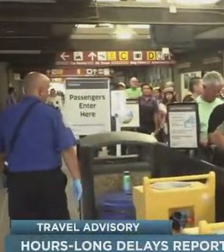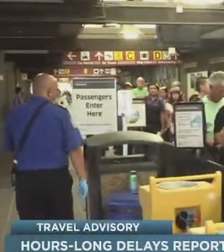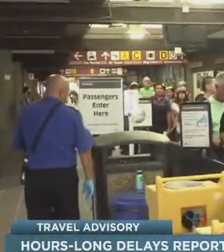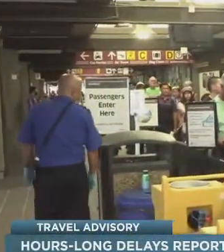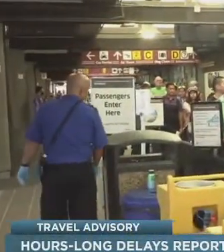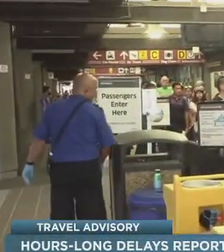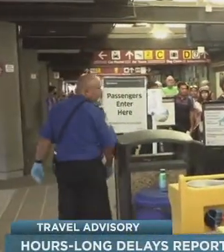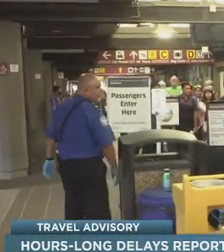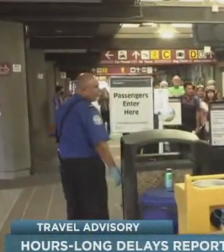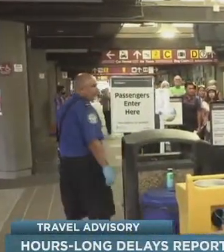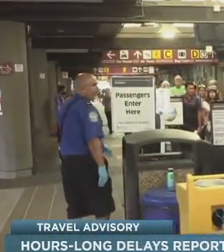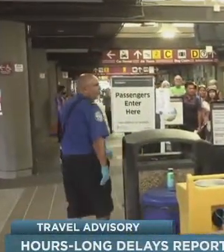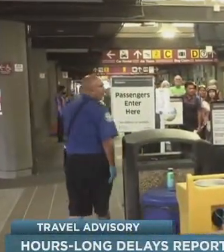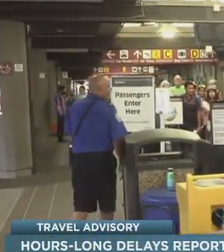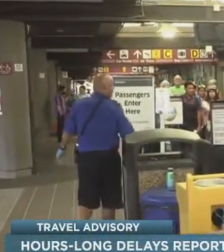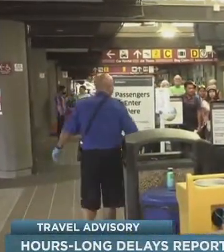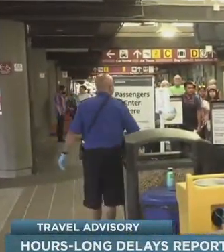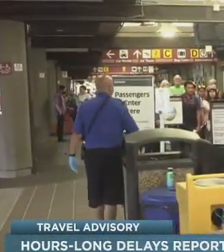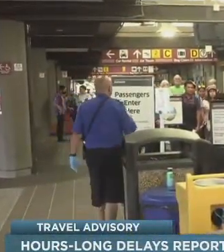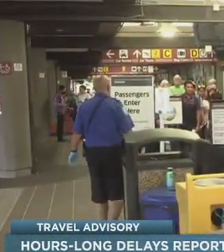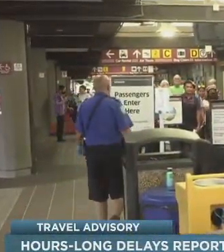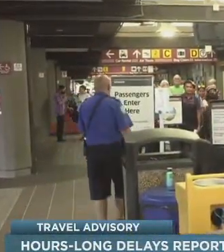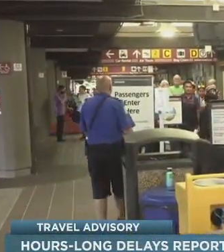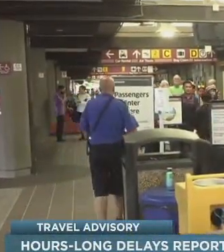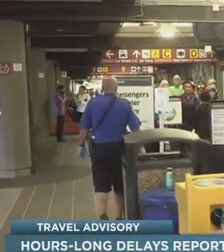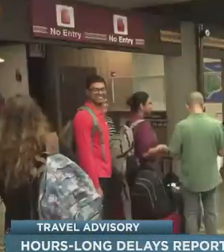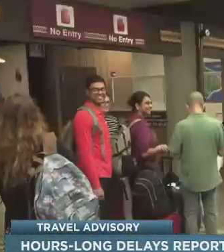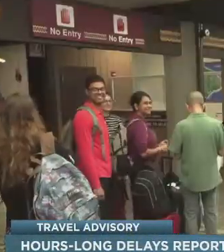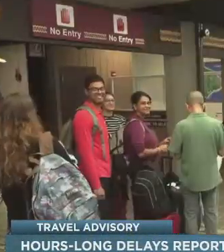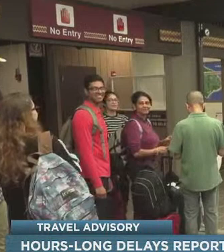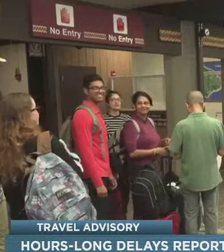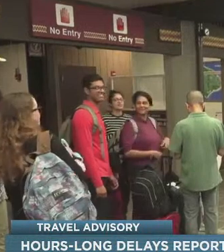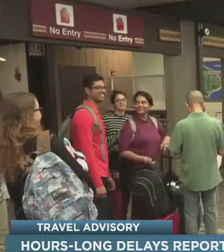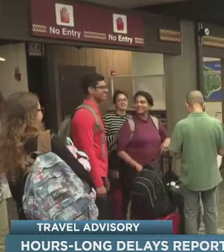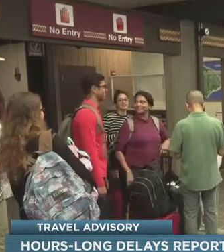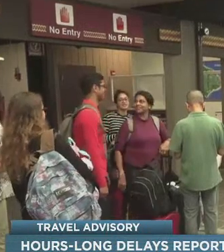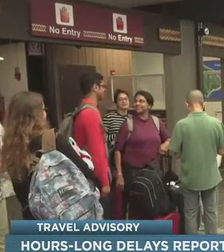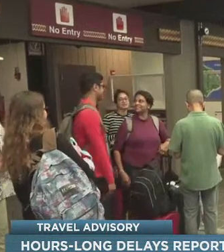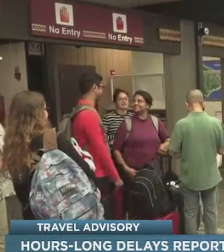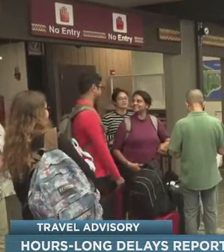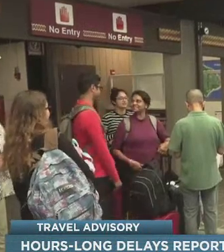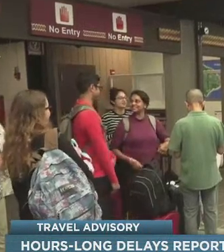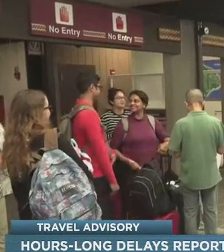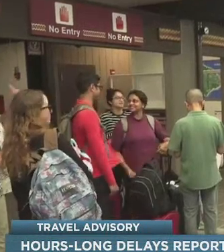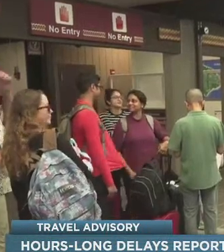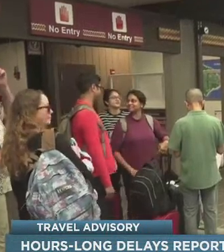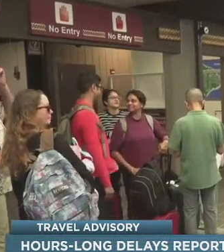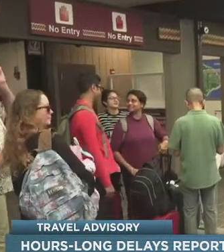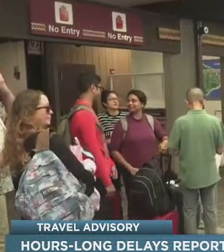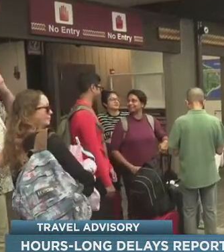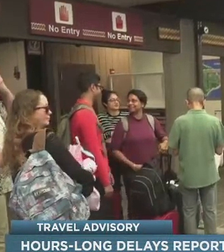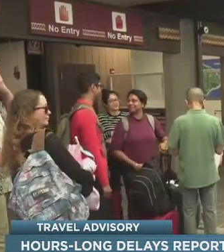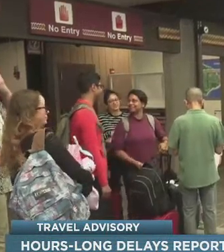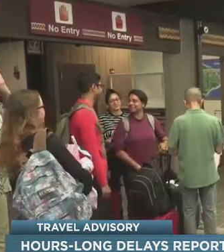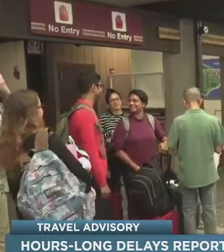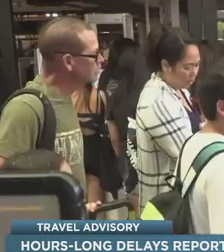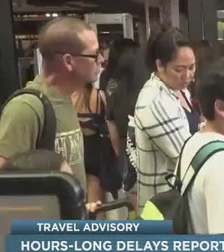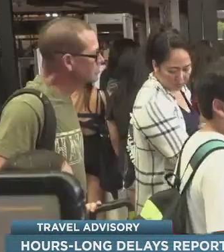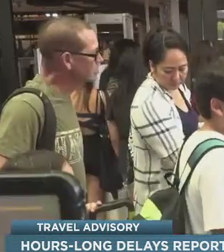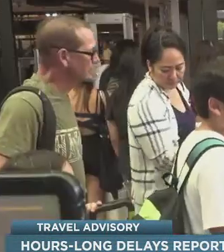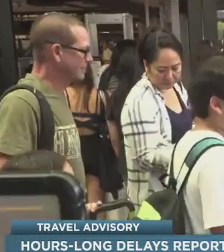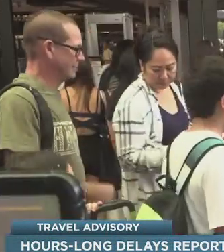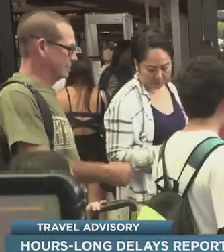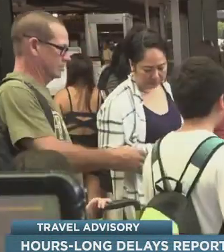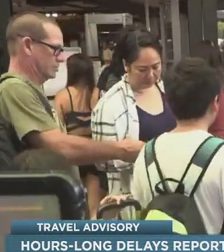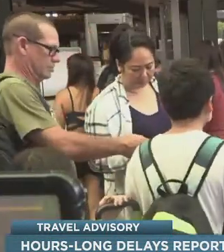advisory for passengers flying out of Hilo. Hours-long delays were reported this morning after TSA officials said there was an equipment